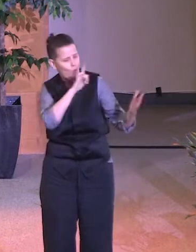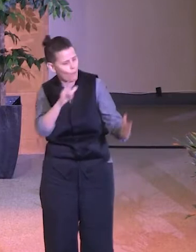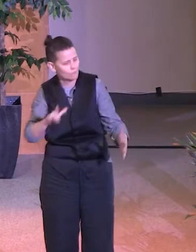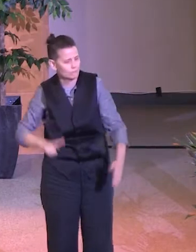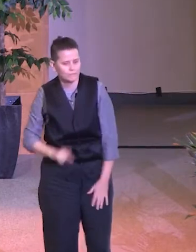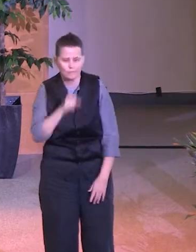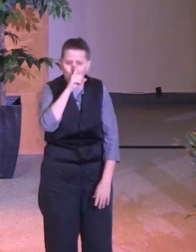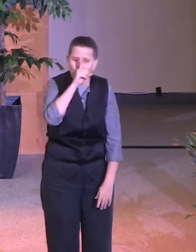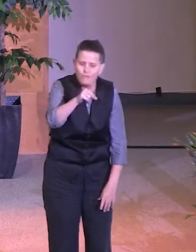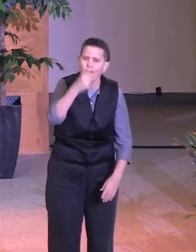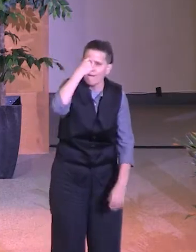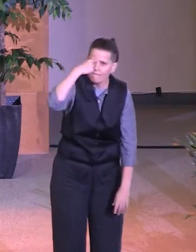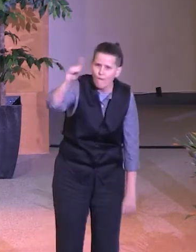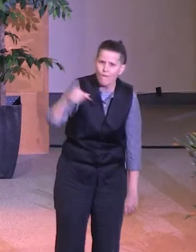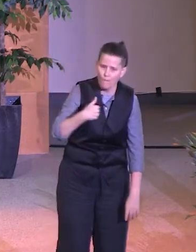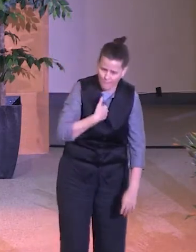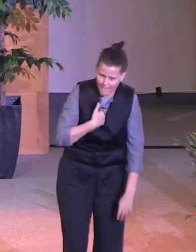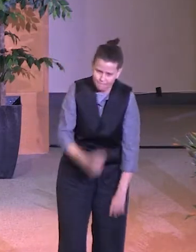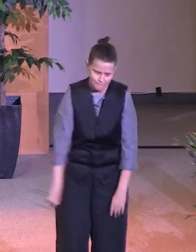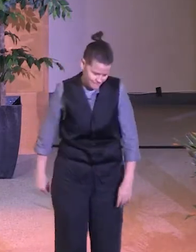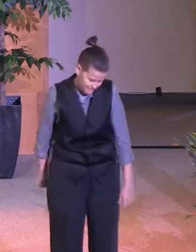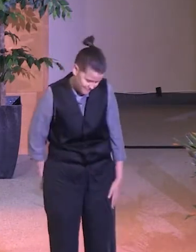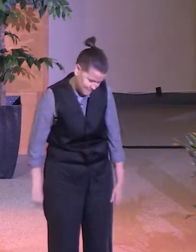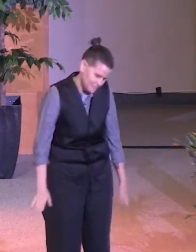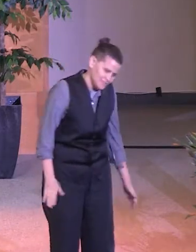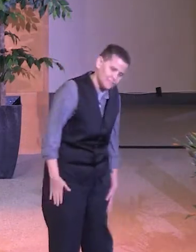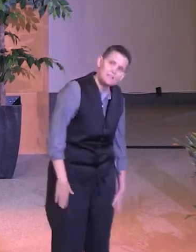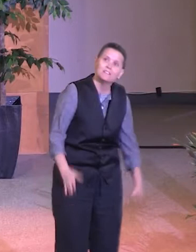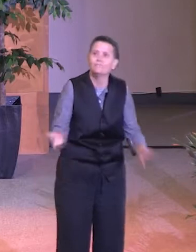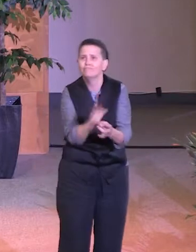The Lord is real to me.